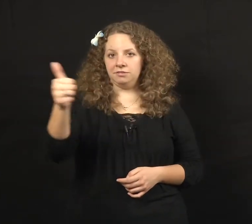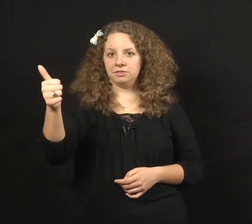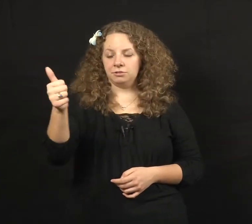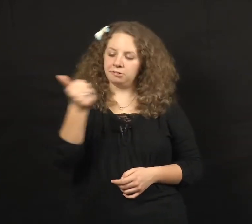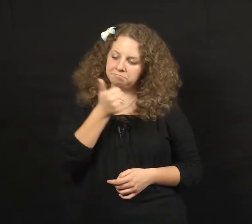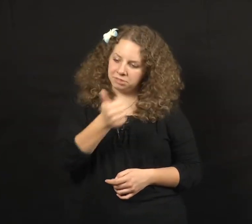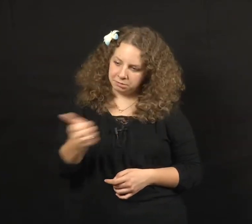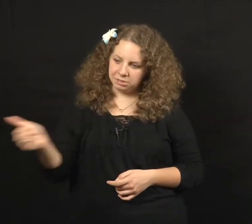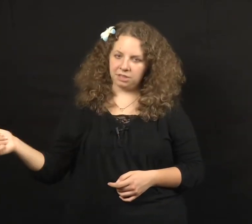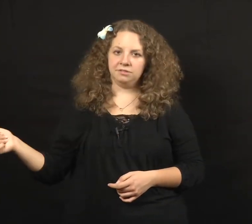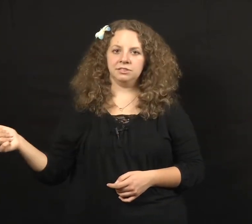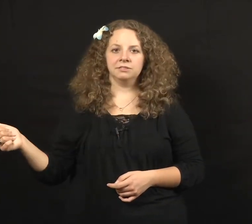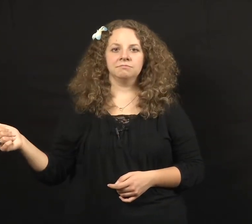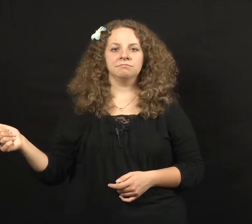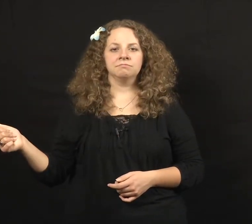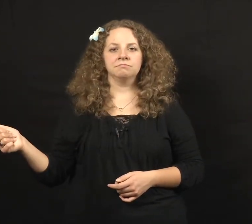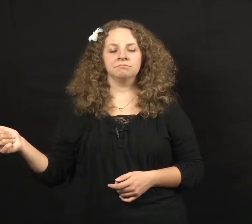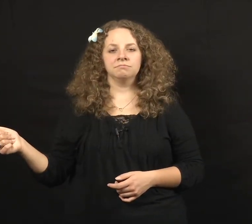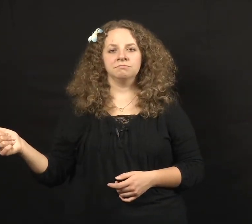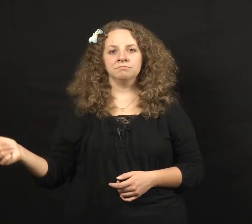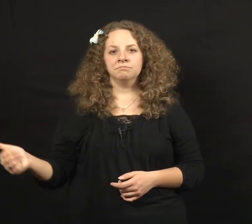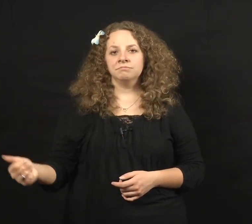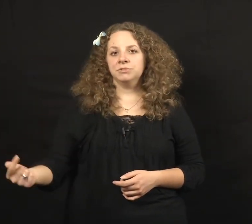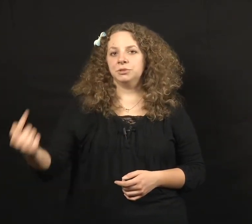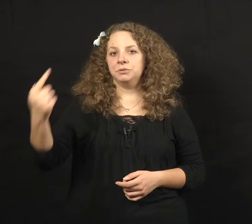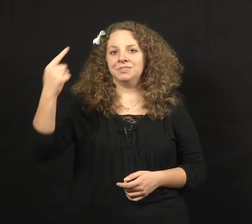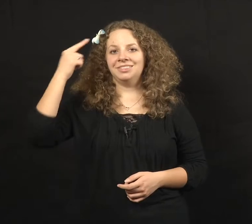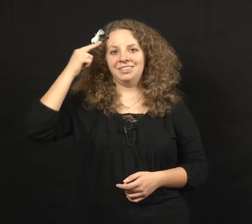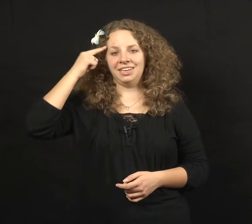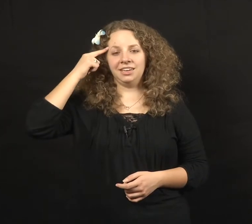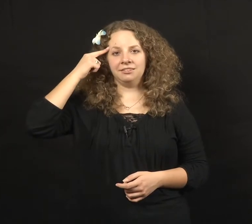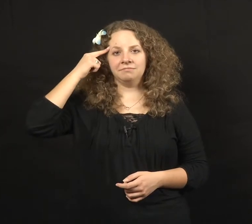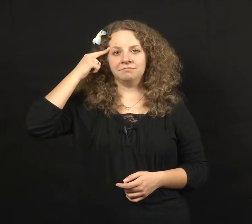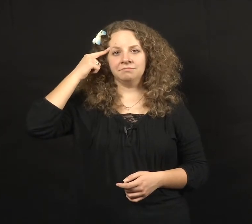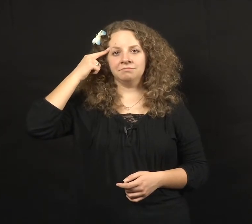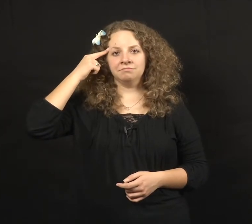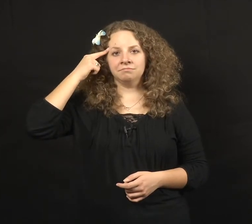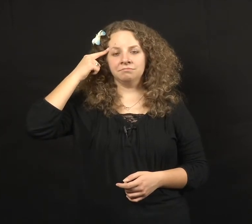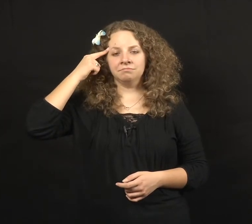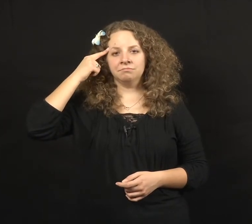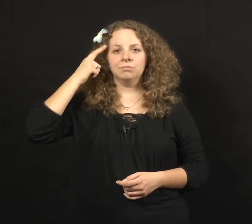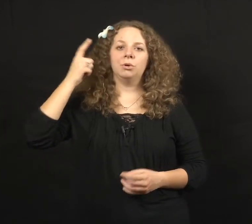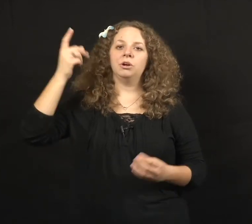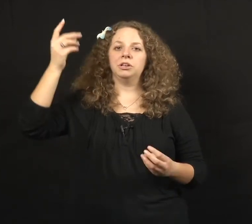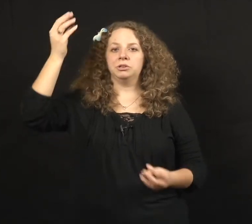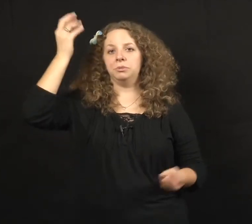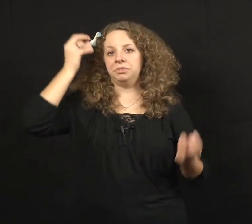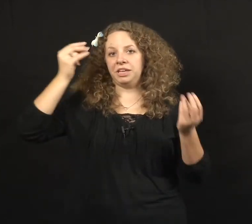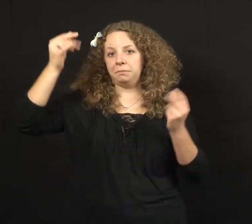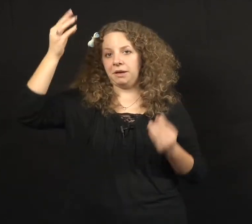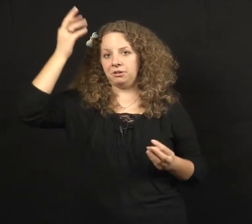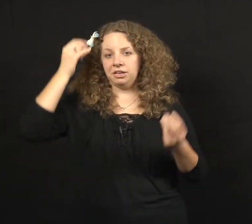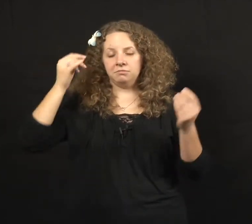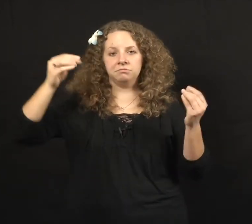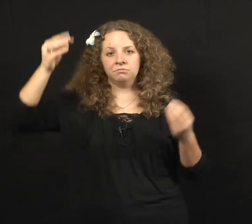Themselves or themselves. To think, or you can do think about it,